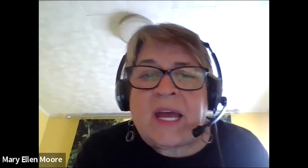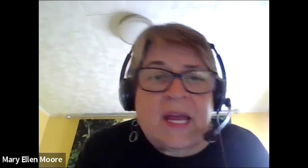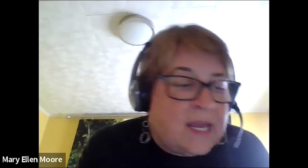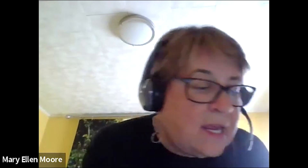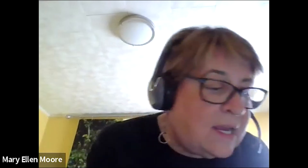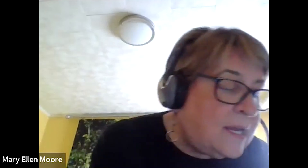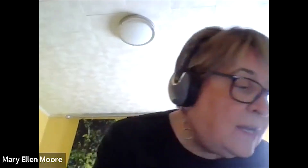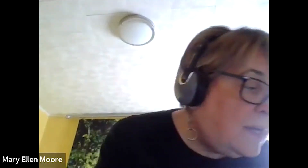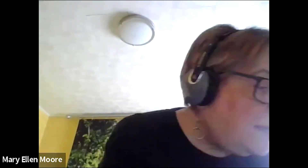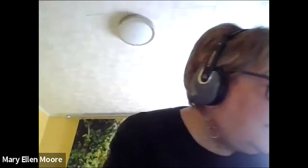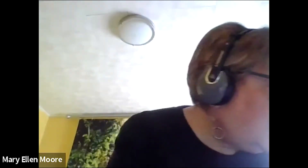H-A.